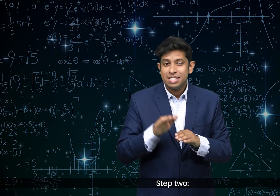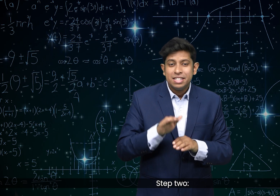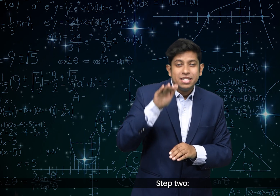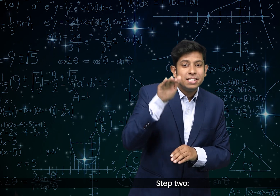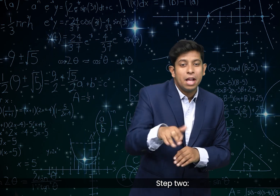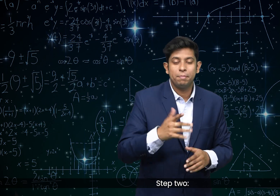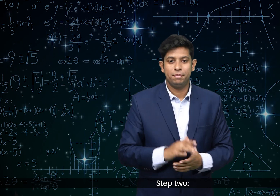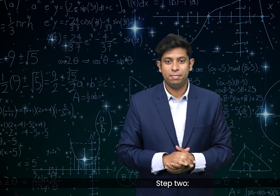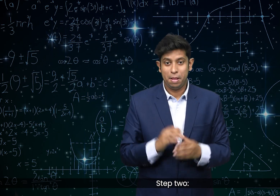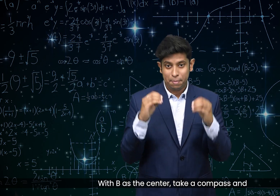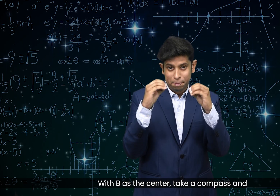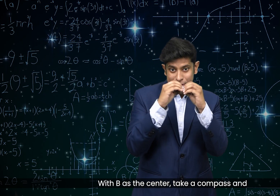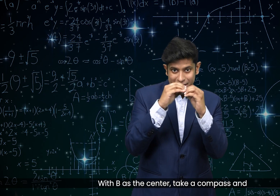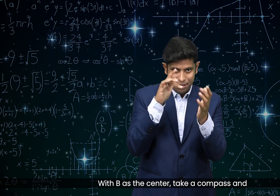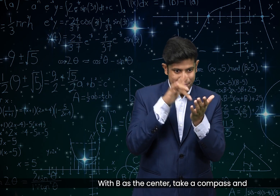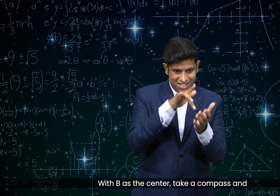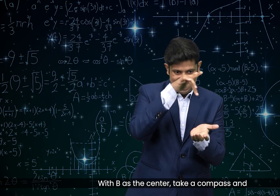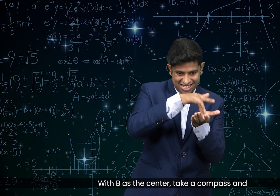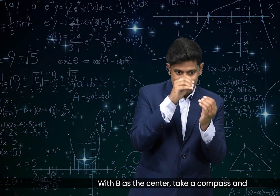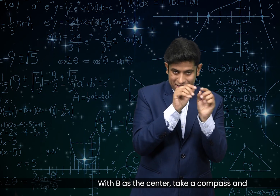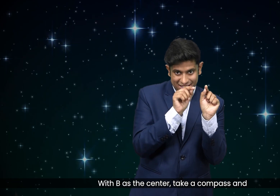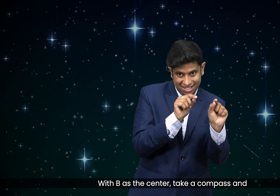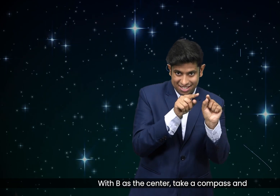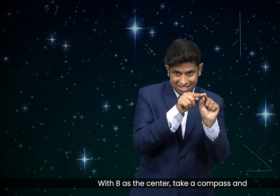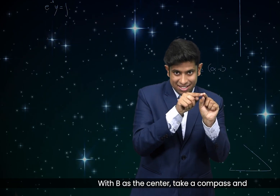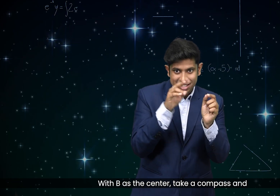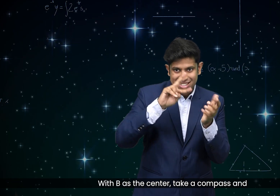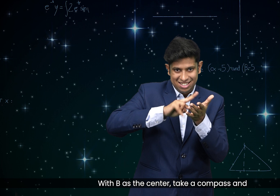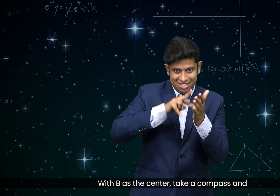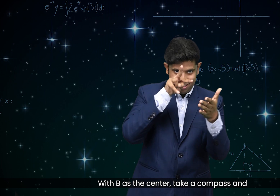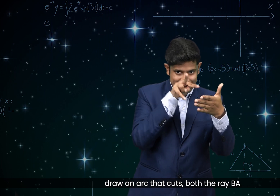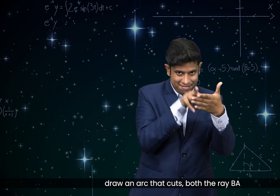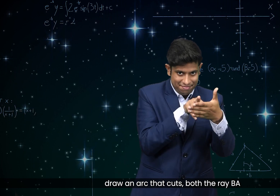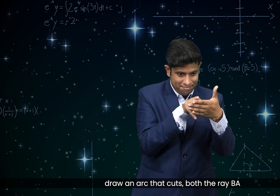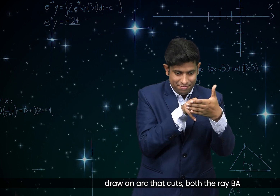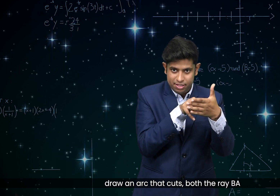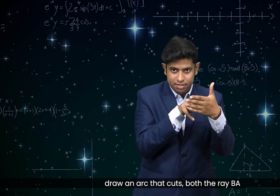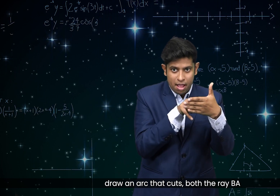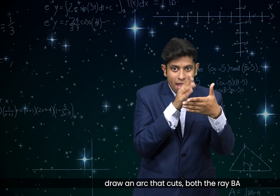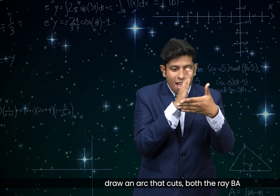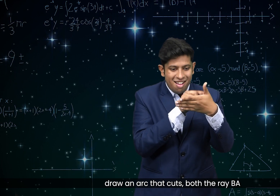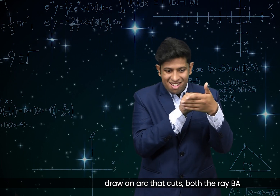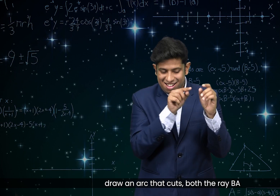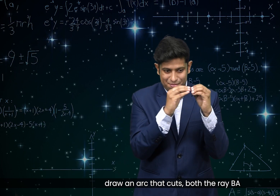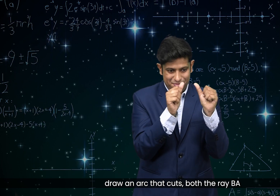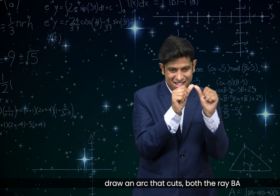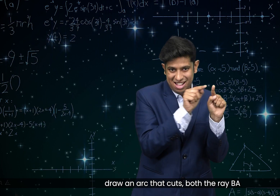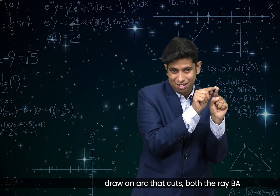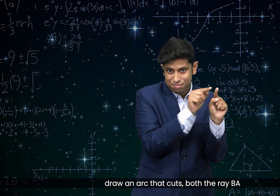Step 2. With B as the center, take a compass and draw an arc that cuts both the ray